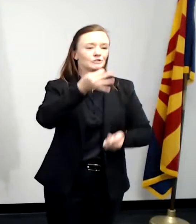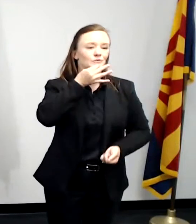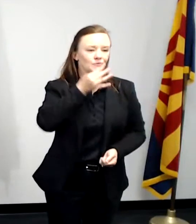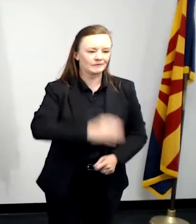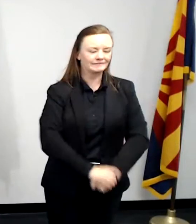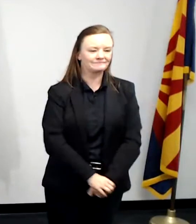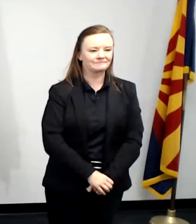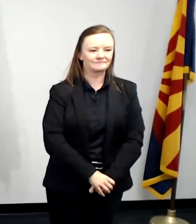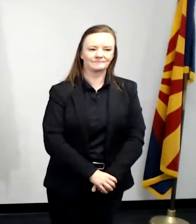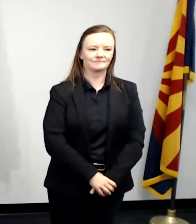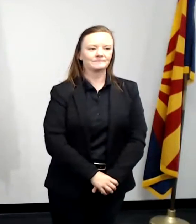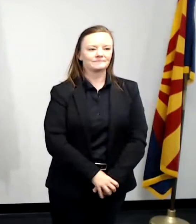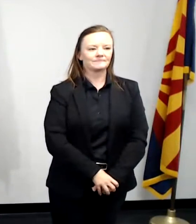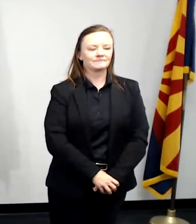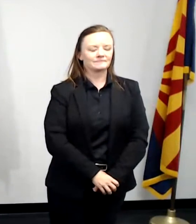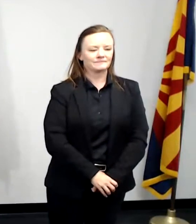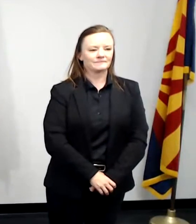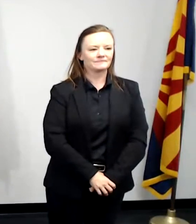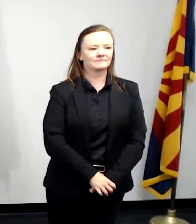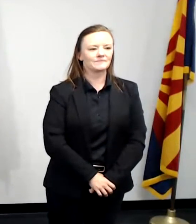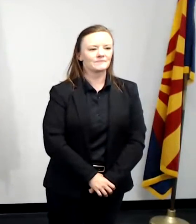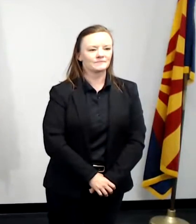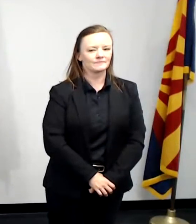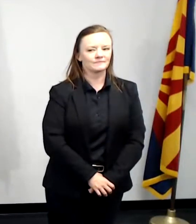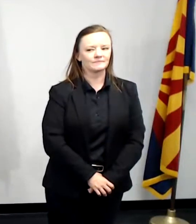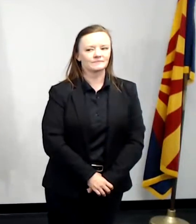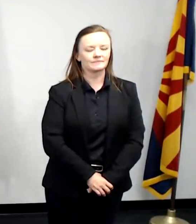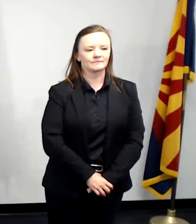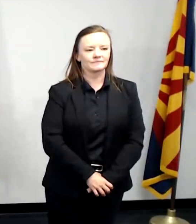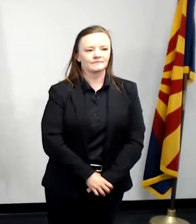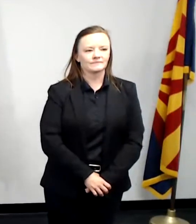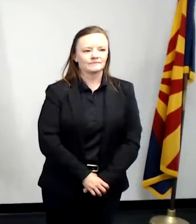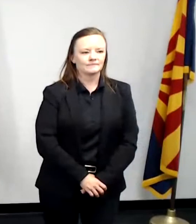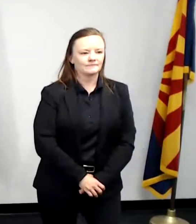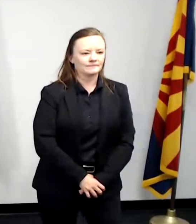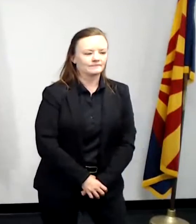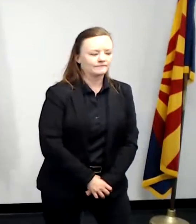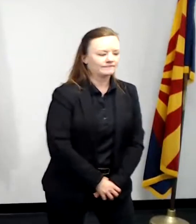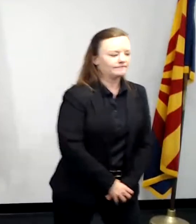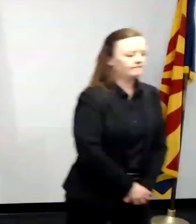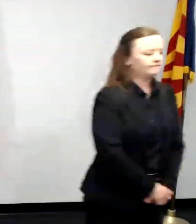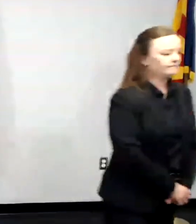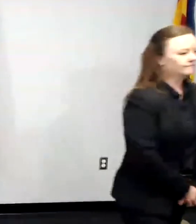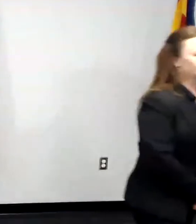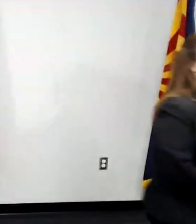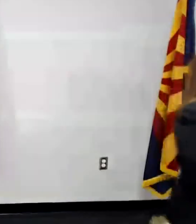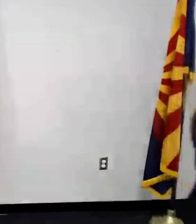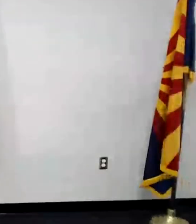availability.